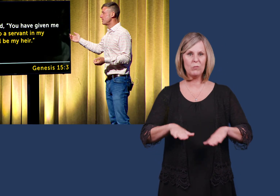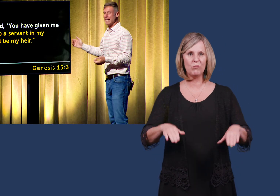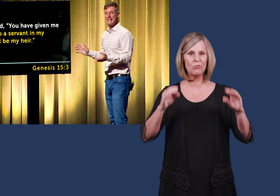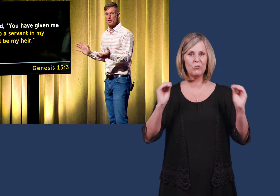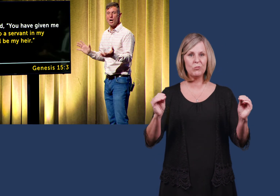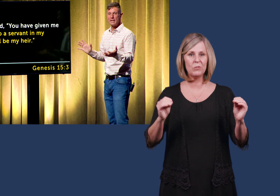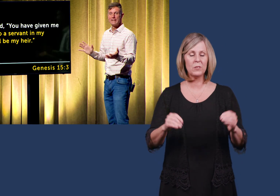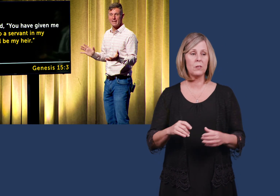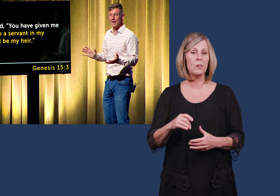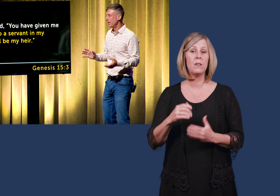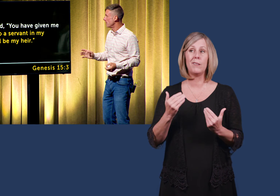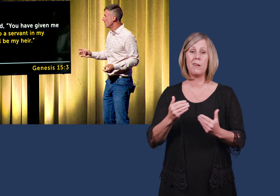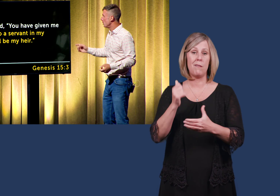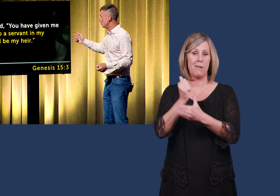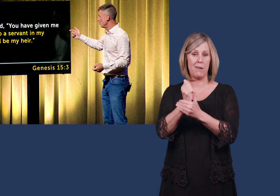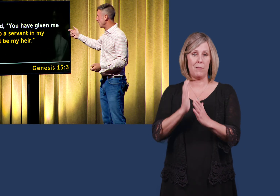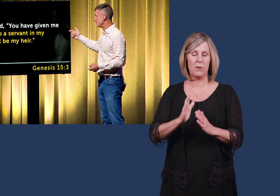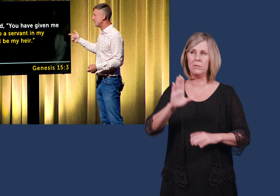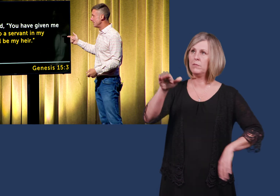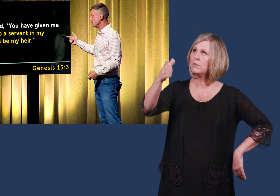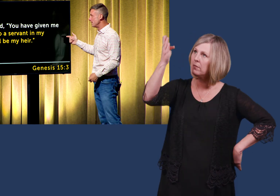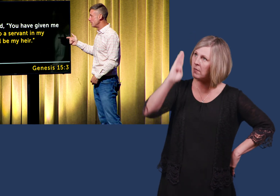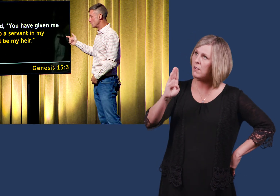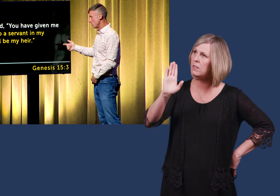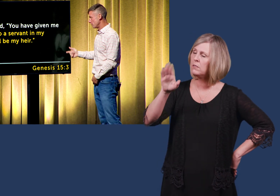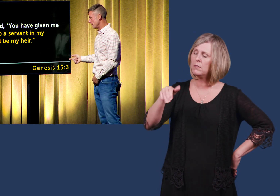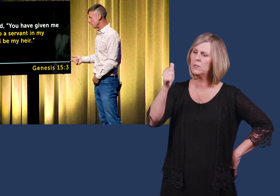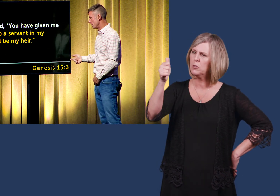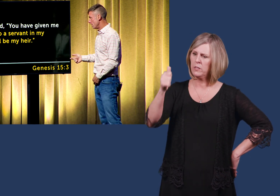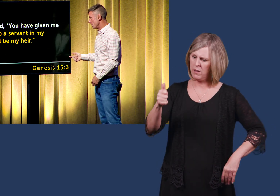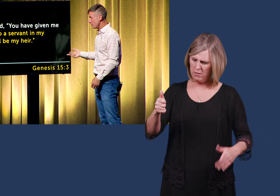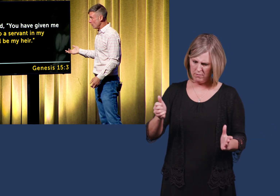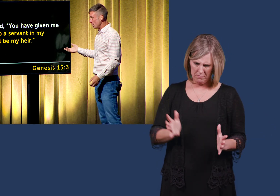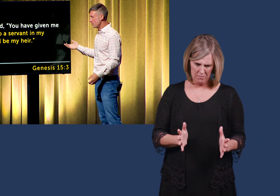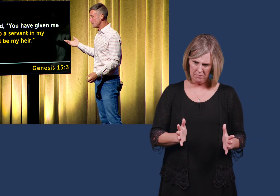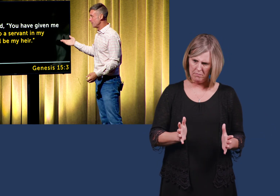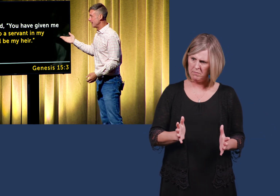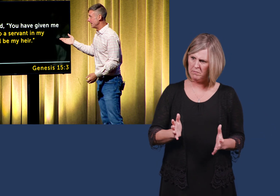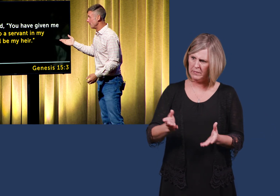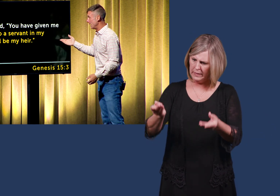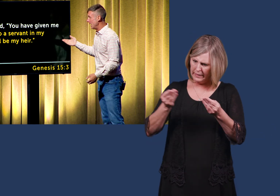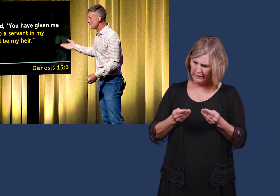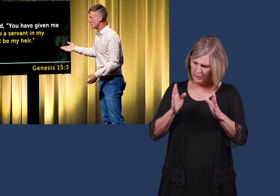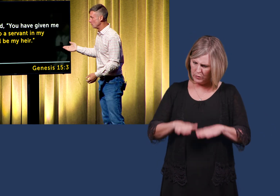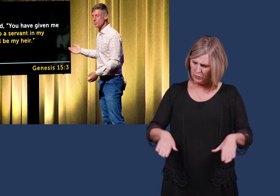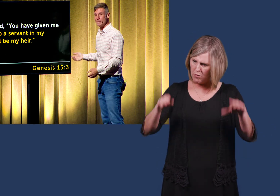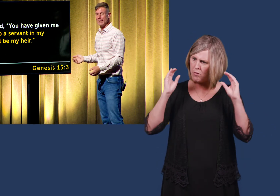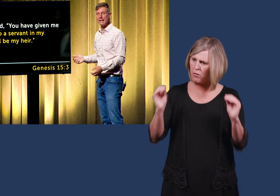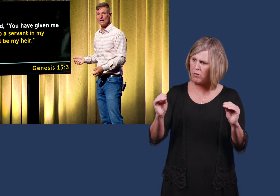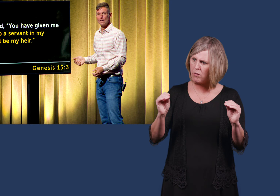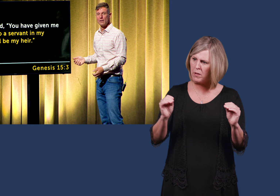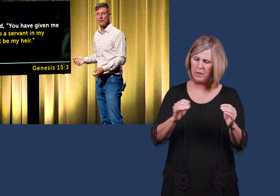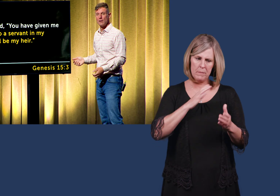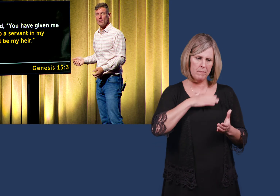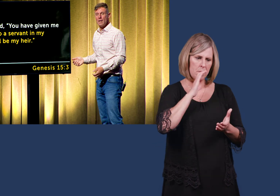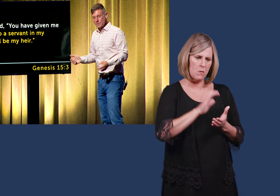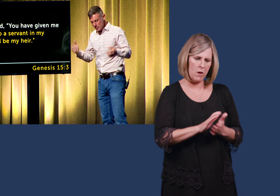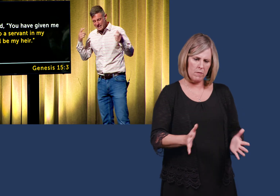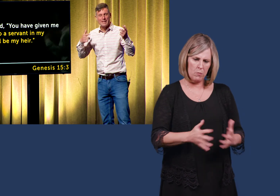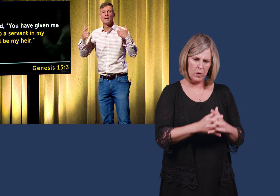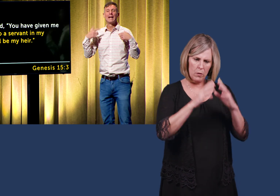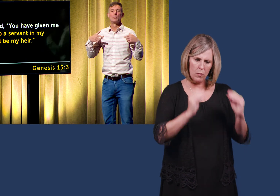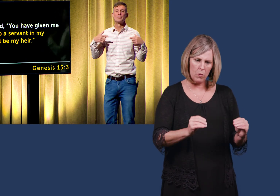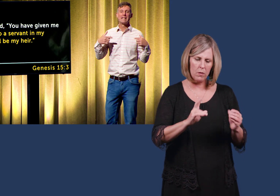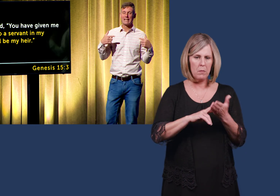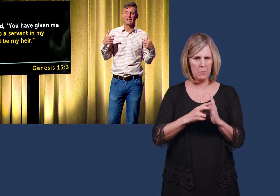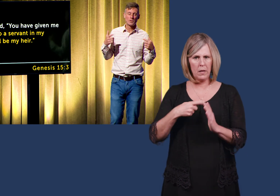Abram said, and he's talking to God, "You have given me no children, so a servant in my household will be my heir." So you